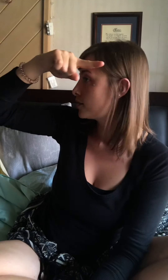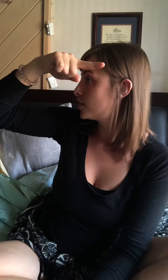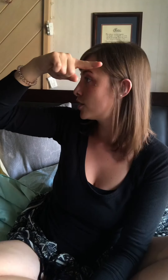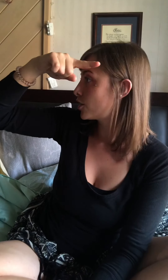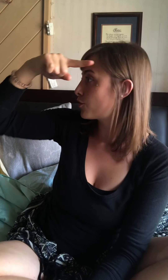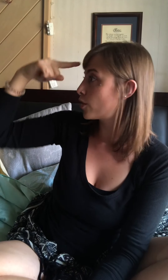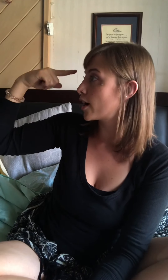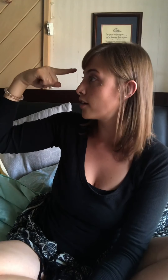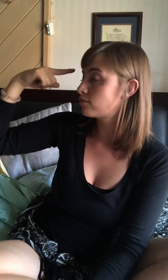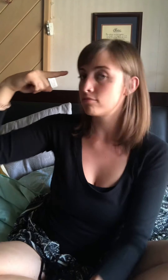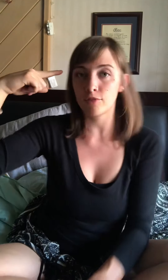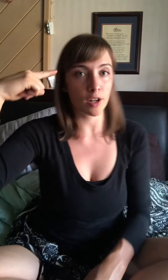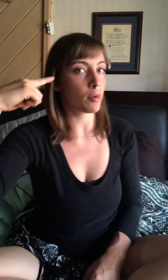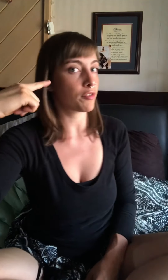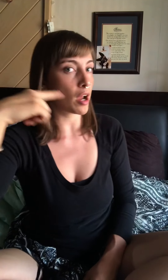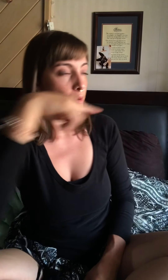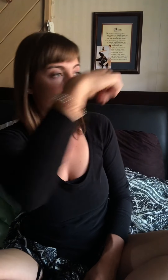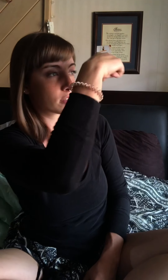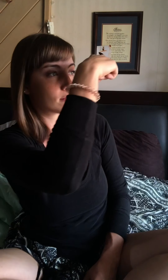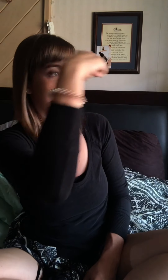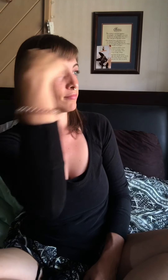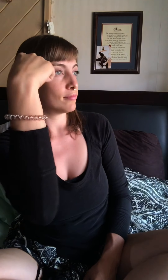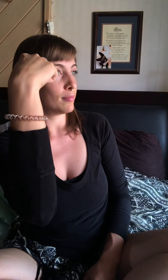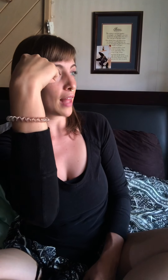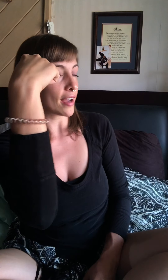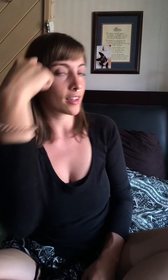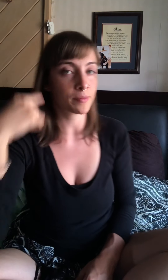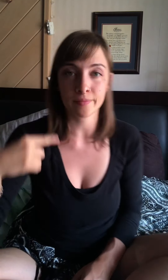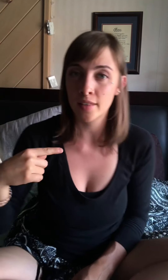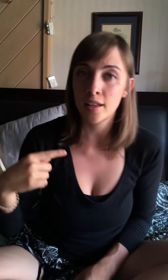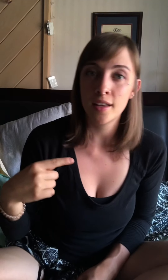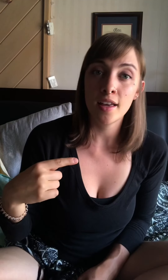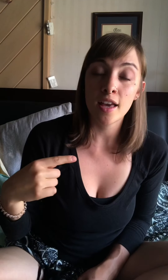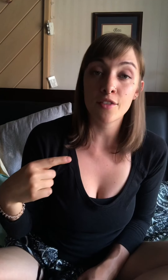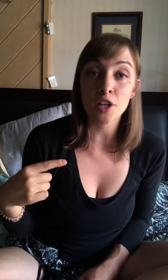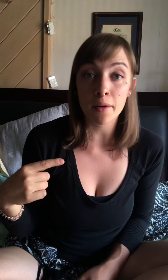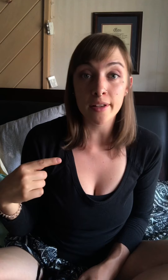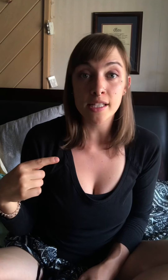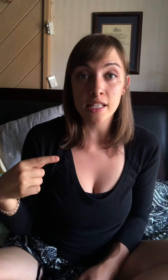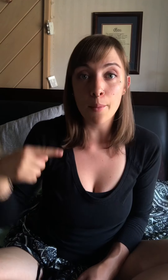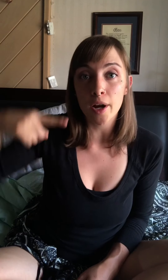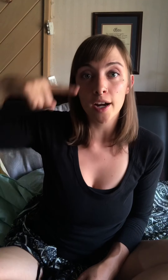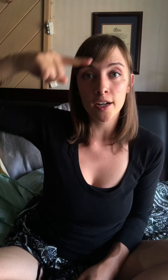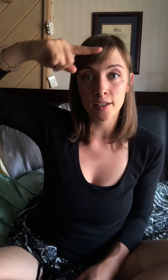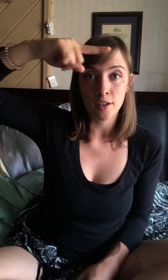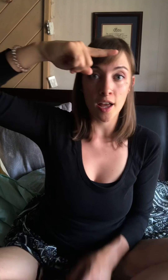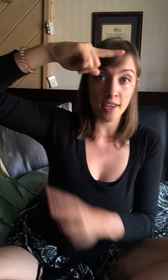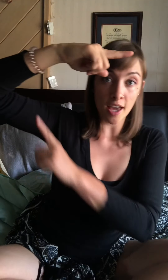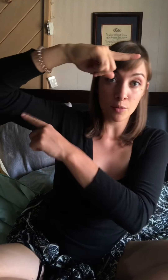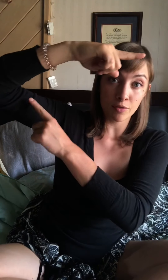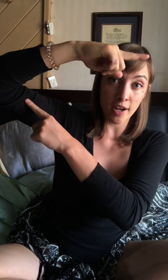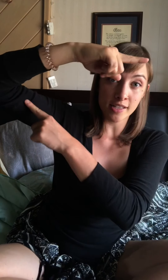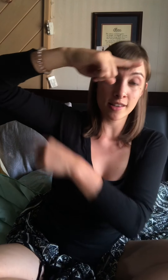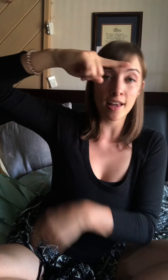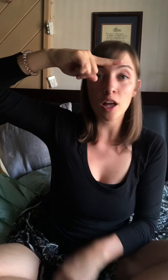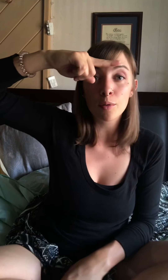your forehead, right above your eyebrows. Black. If you're talking about summer, again, we're raising that elbow